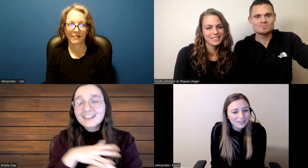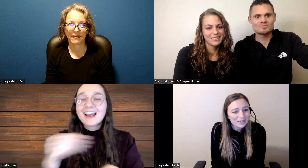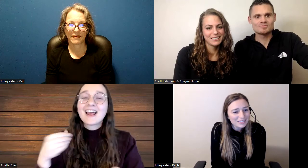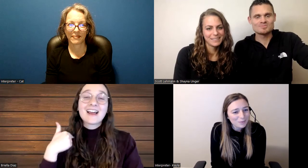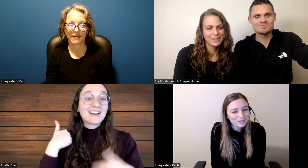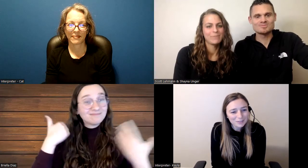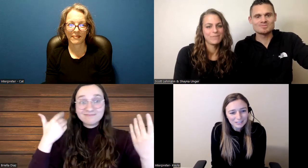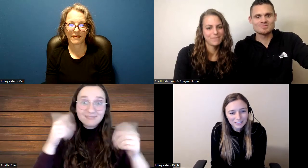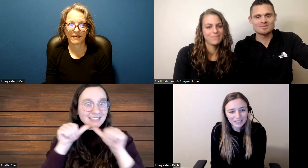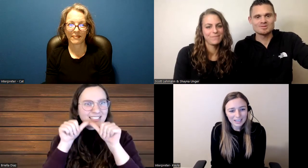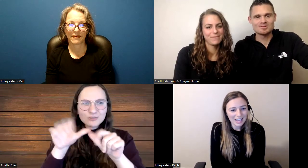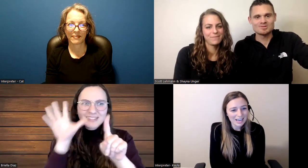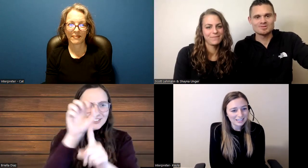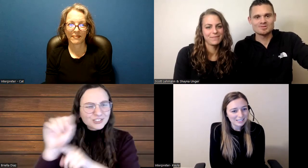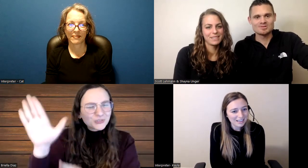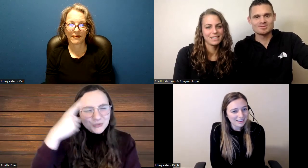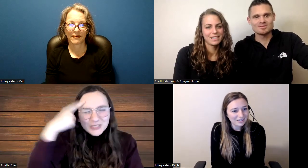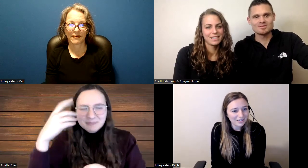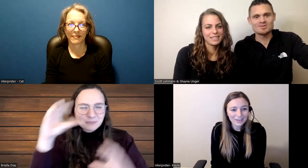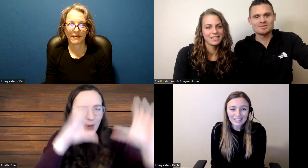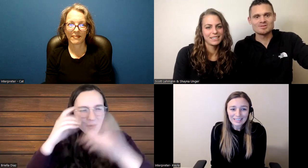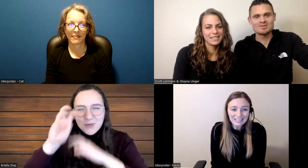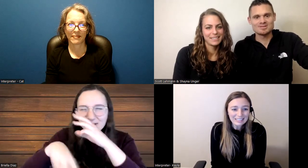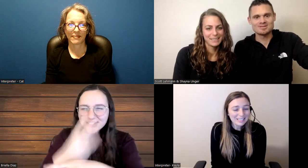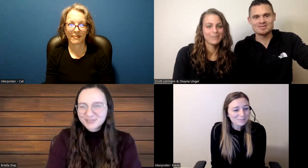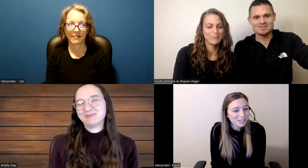hopefully you guys have a wonderful evening and, you know,